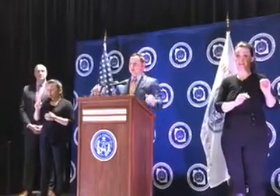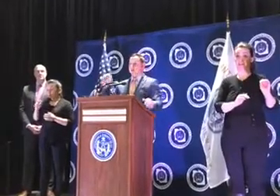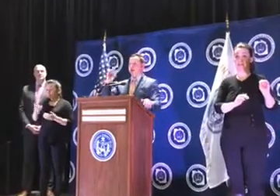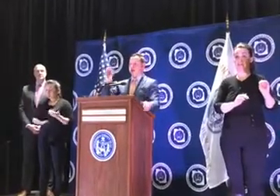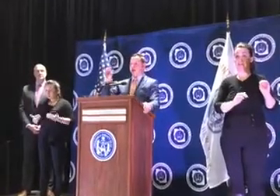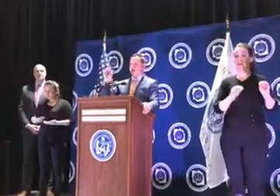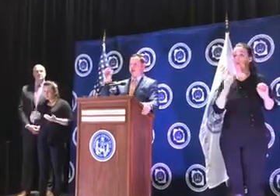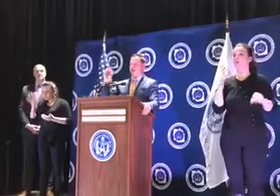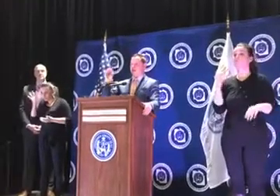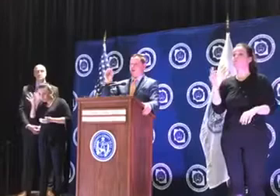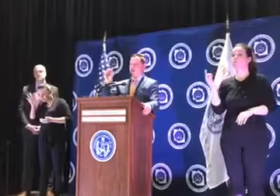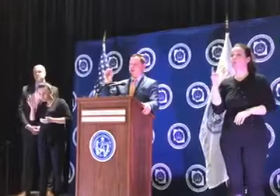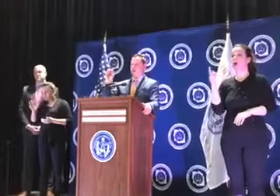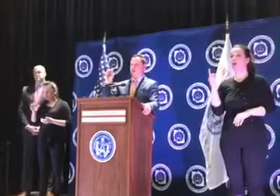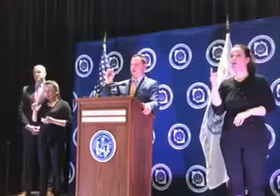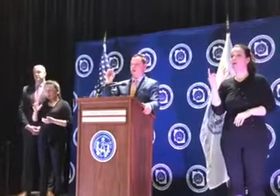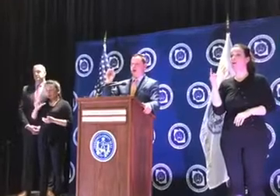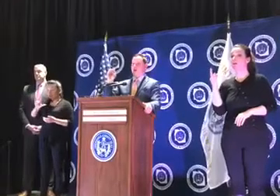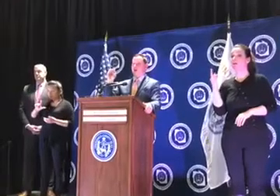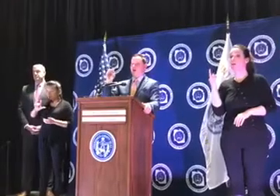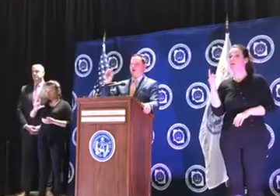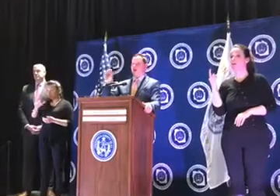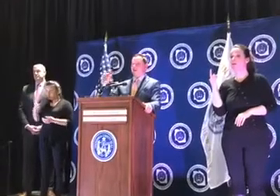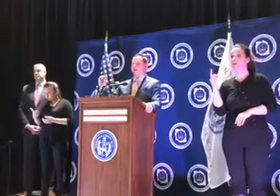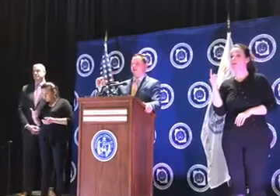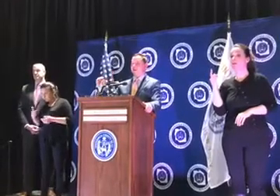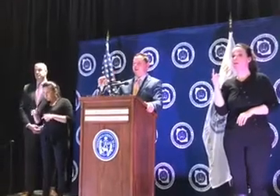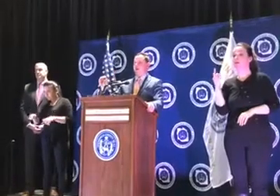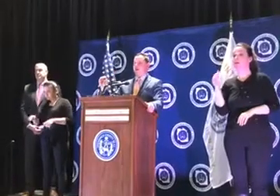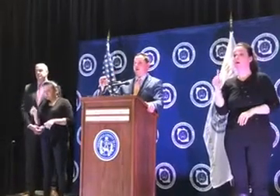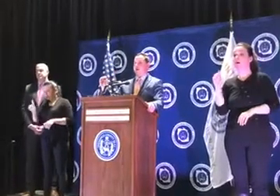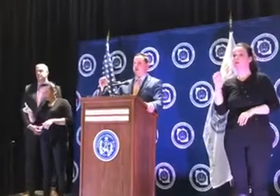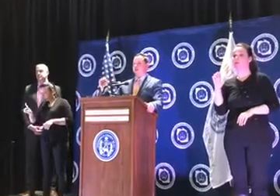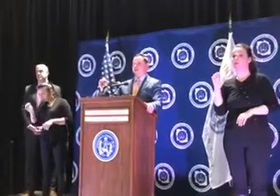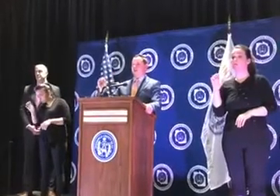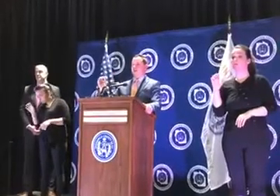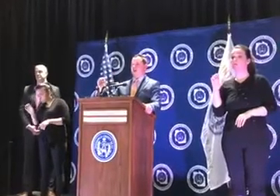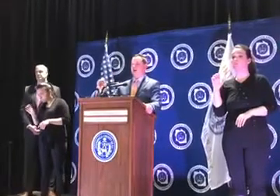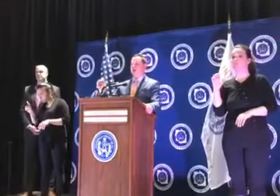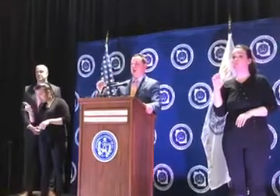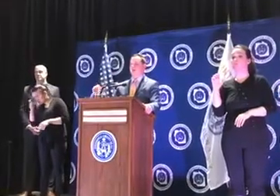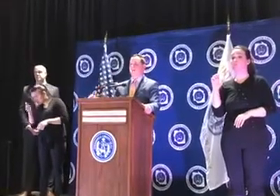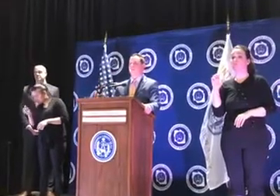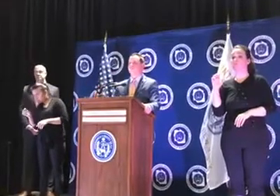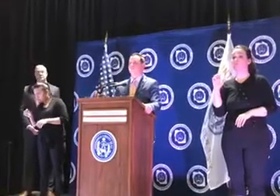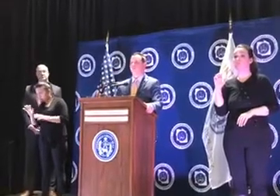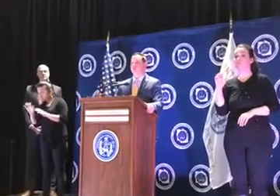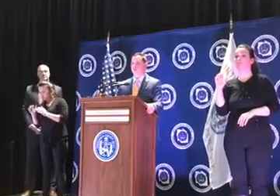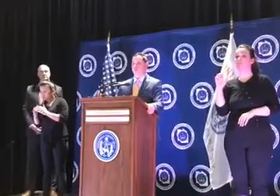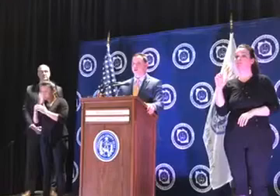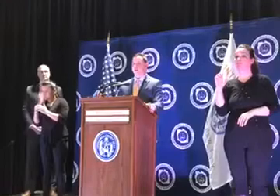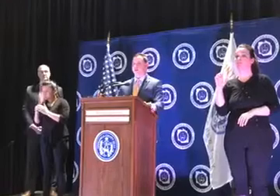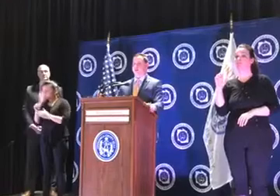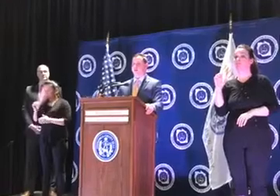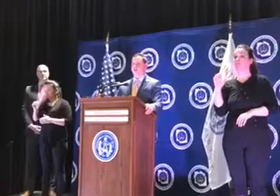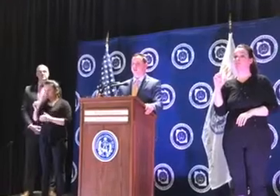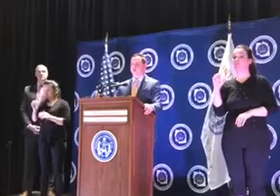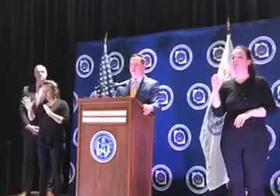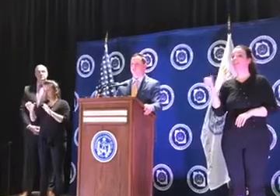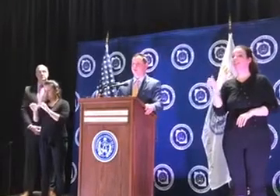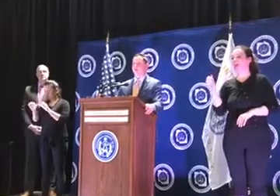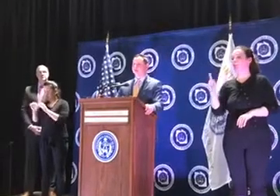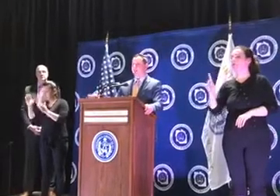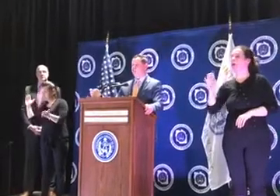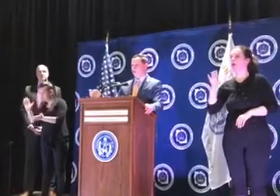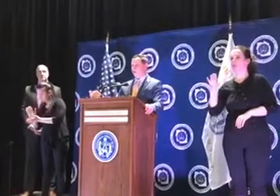$1.76. Saturday was around 100, and I think Sunday was a little bit under 100 at the triage testing site.